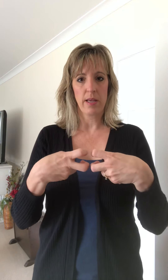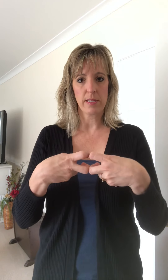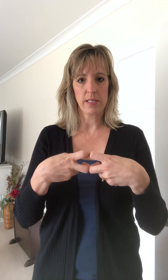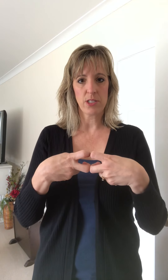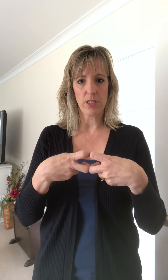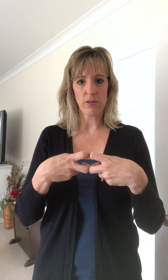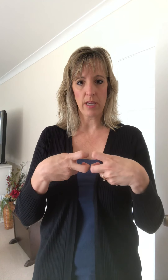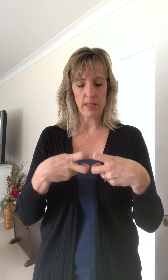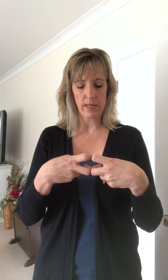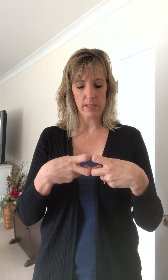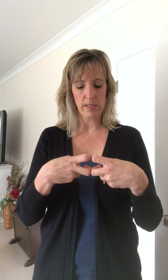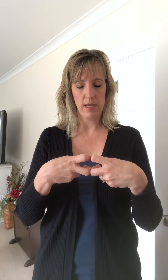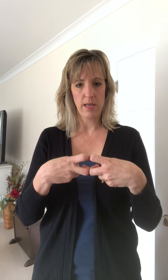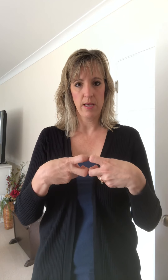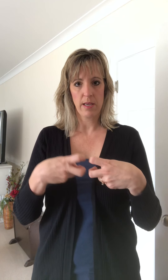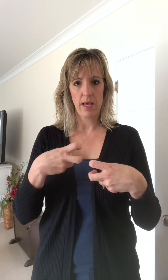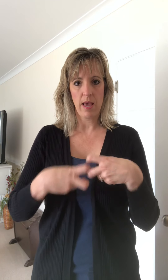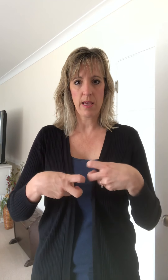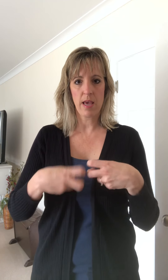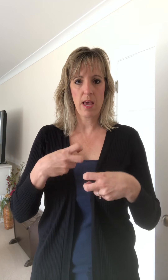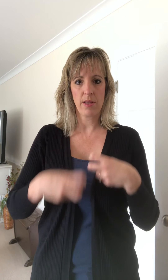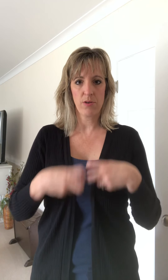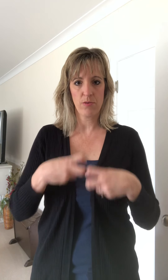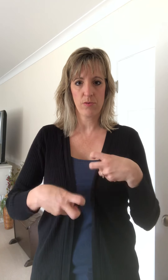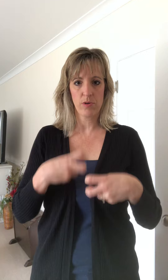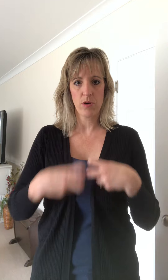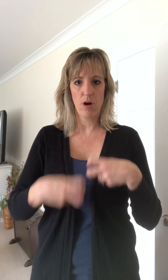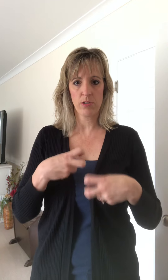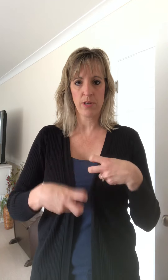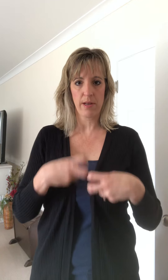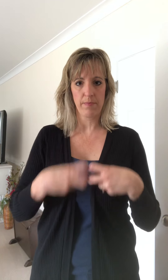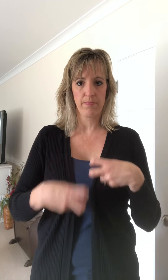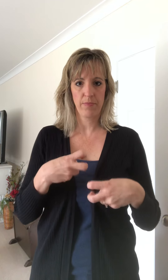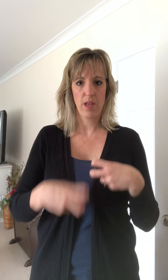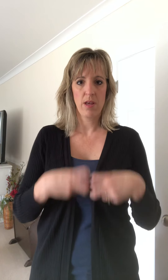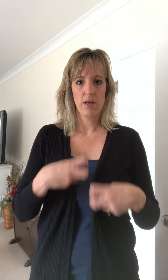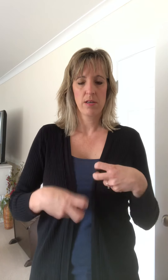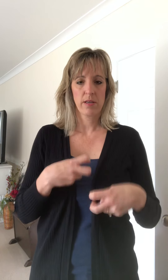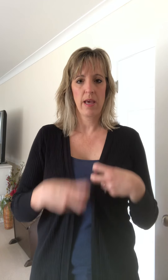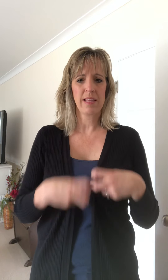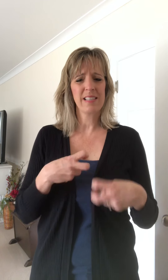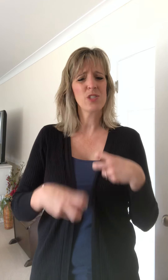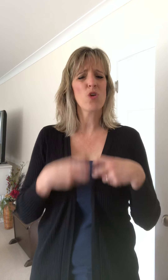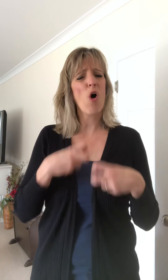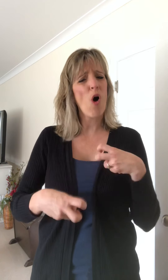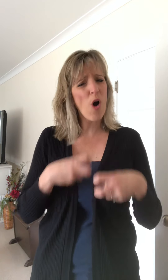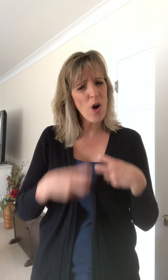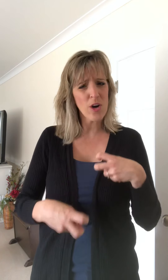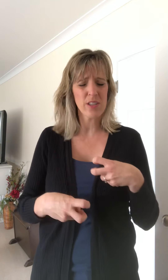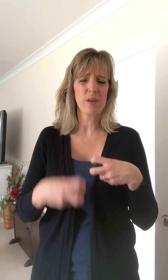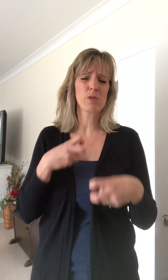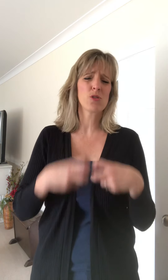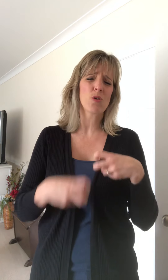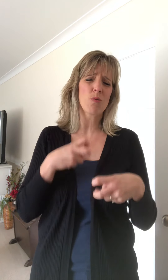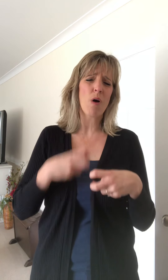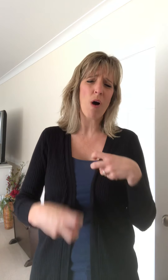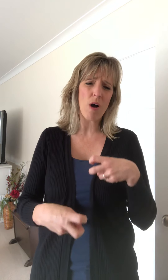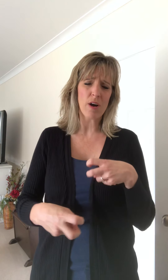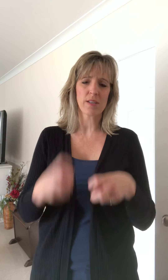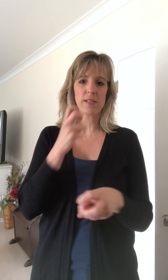against each other like this, okay? And you alternate them, okay? This is hard. That was so hard.